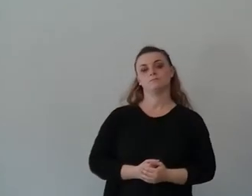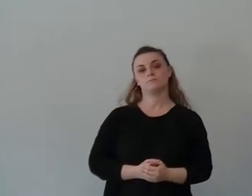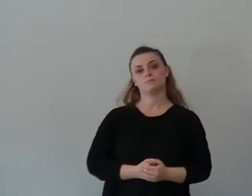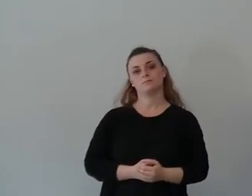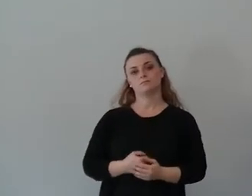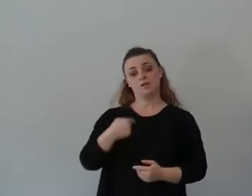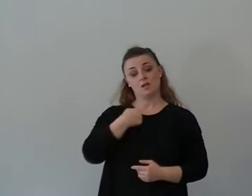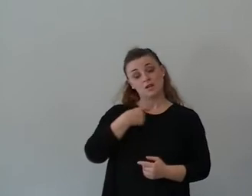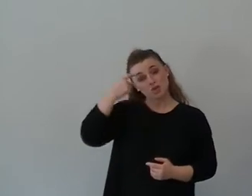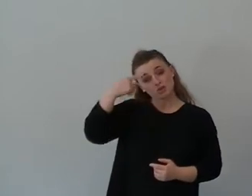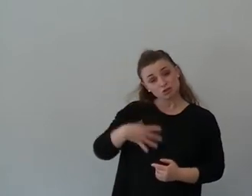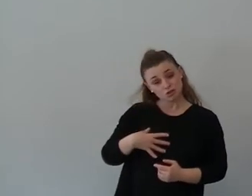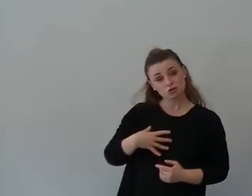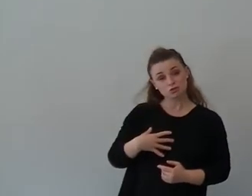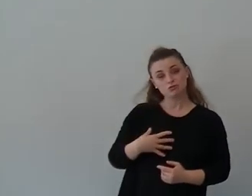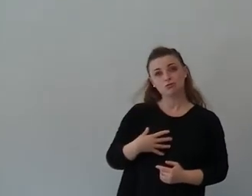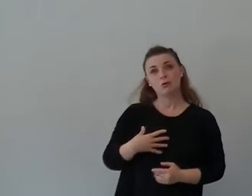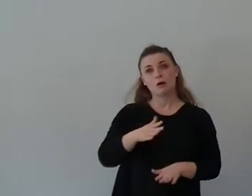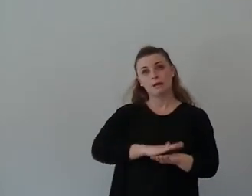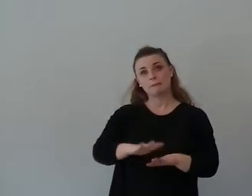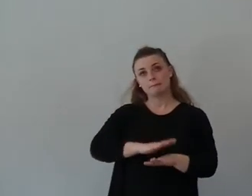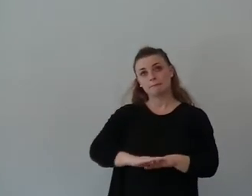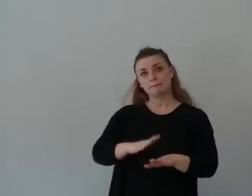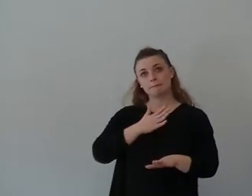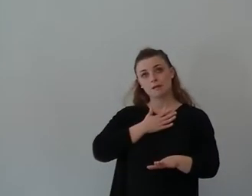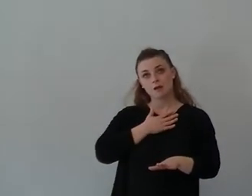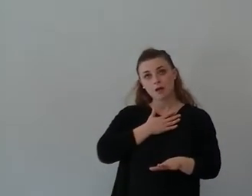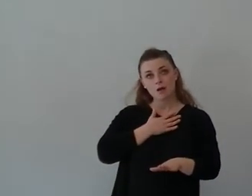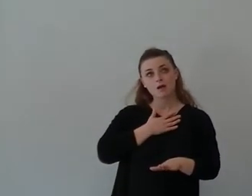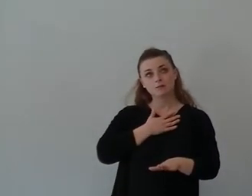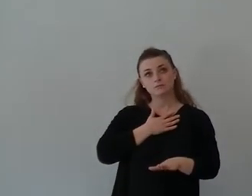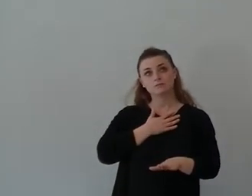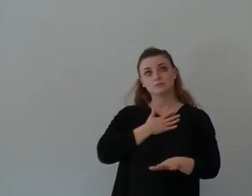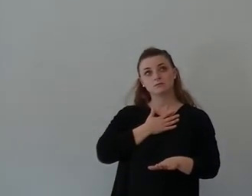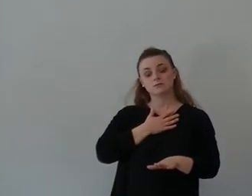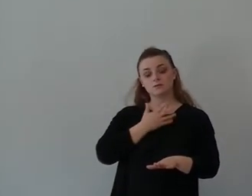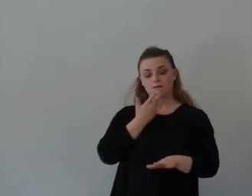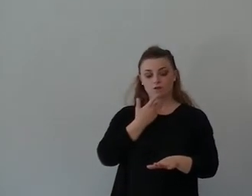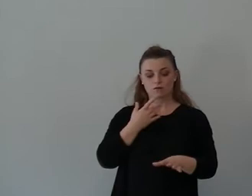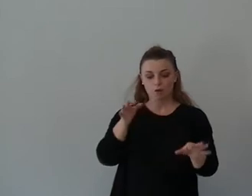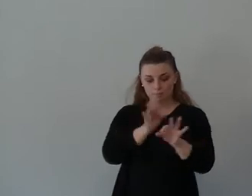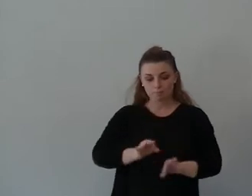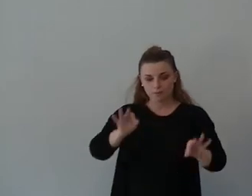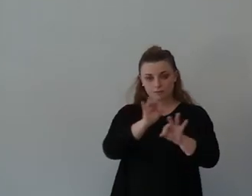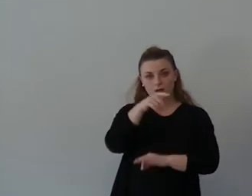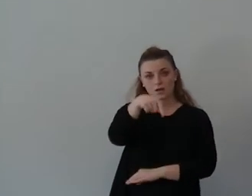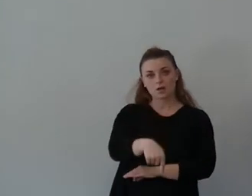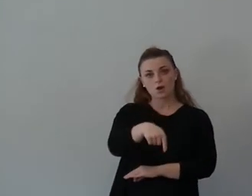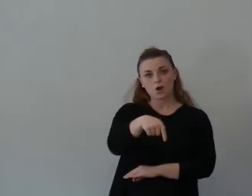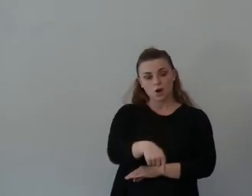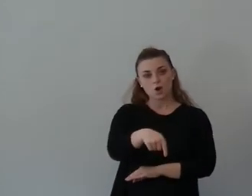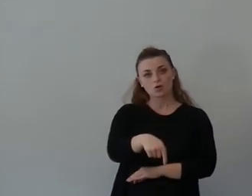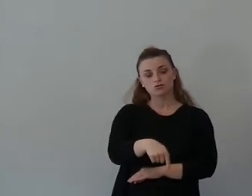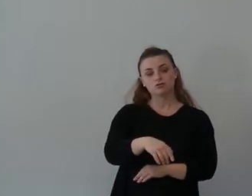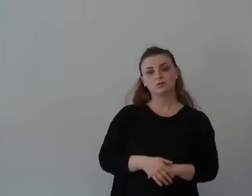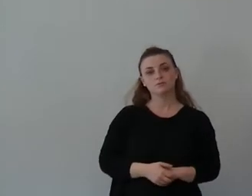me stesso come sono arrivato a questo punto nel preparare quello che volevo dire oggi. I thought about some drawings Daniele recently showed